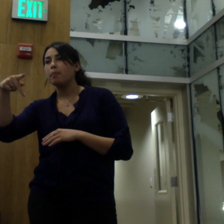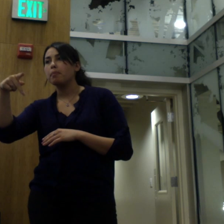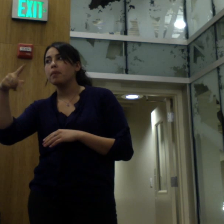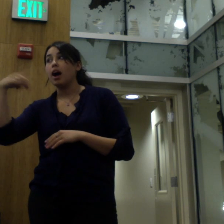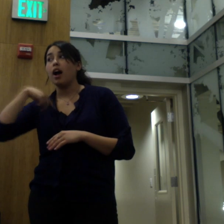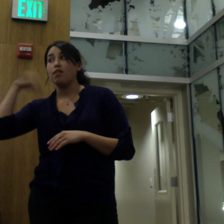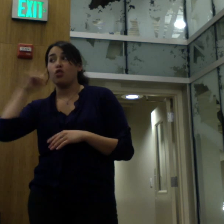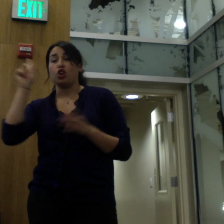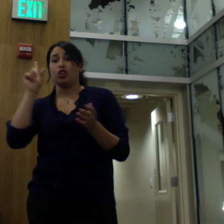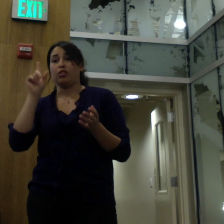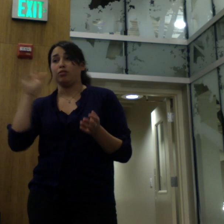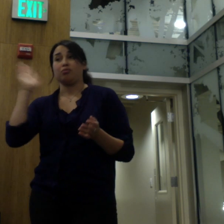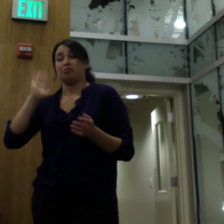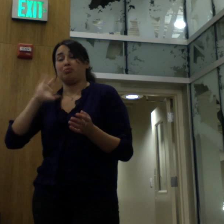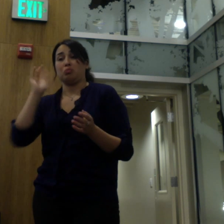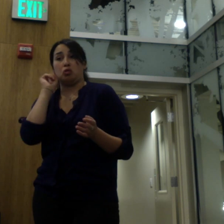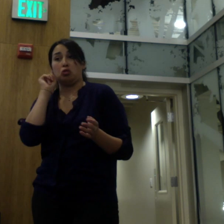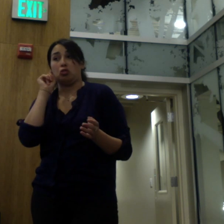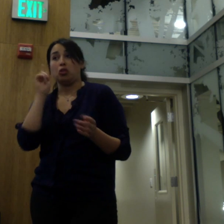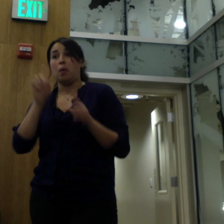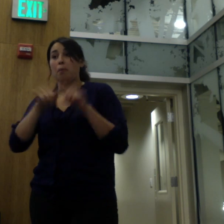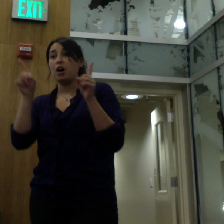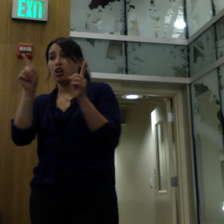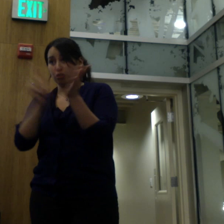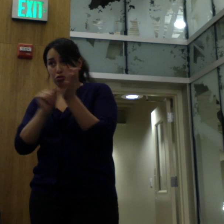Newspapers, definitely I've heard that.